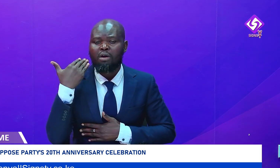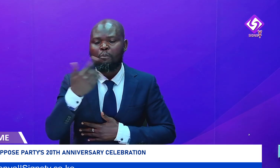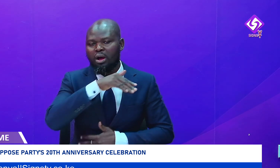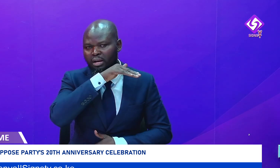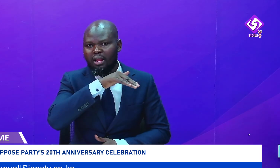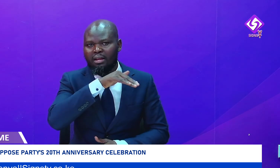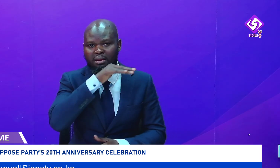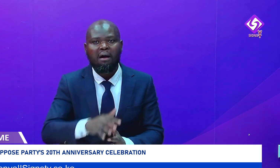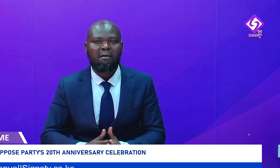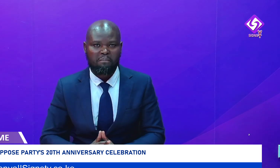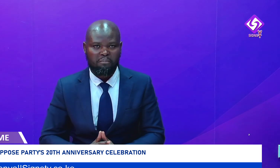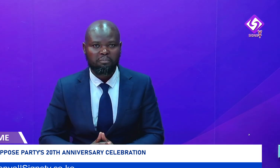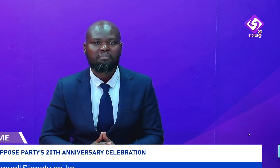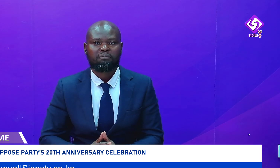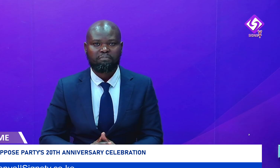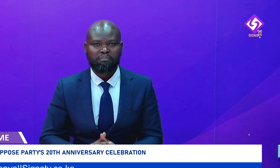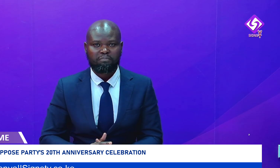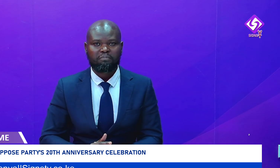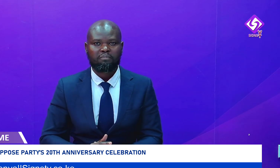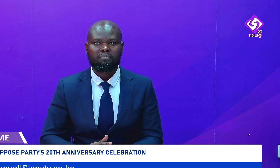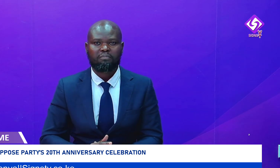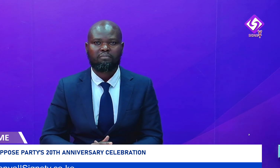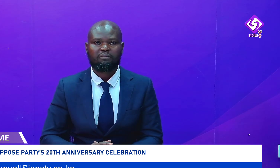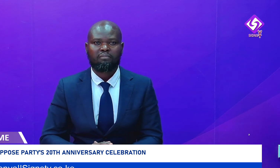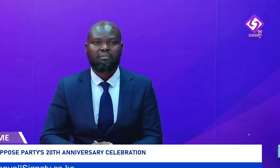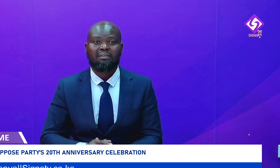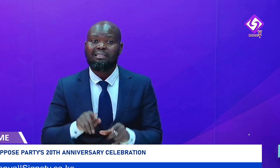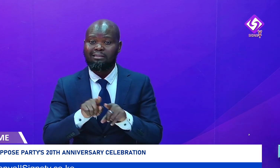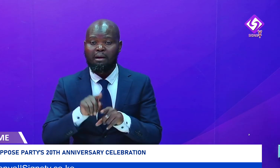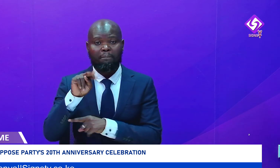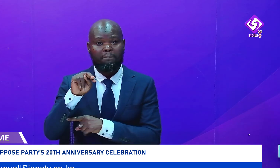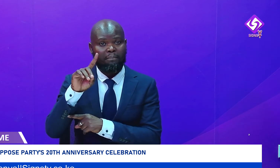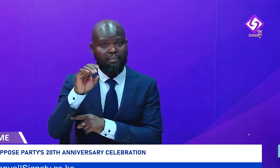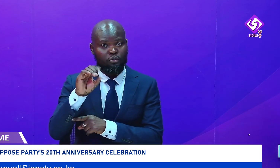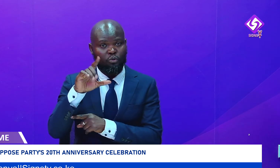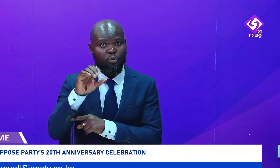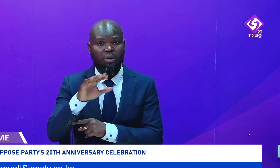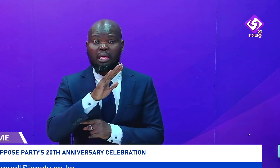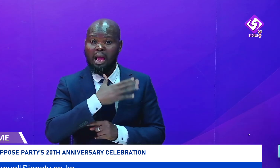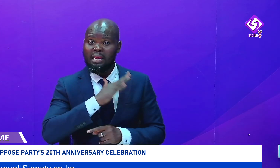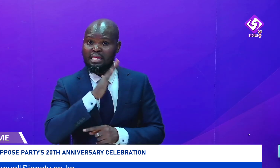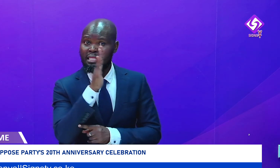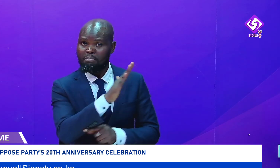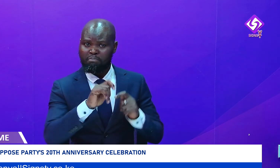The group has called for the event to be postponed in honor of former party leader Raila